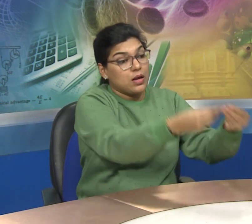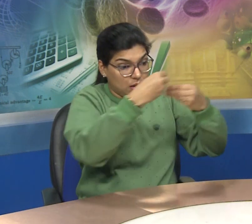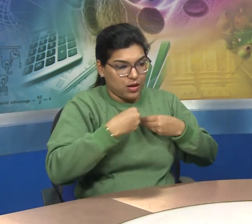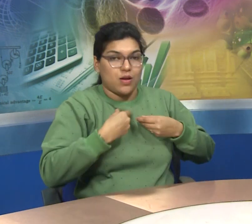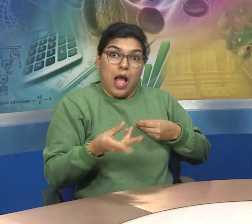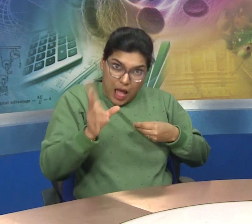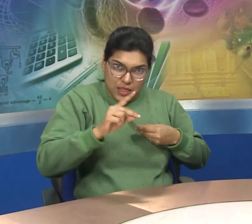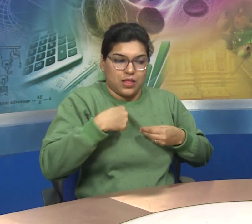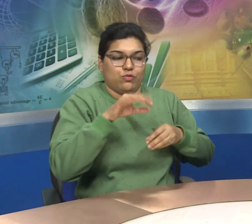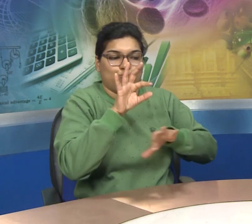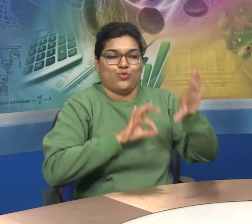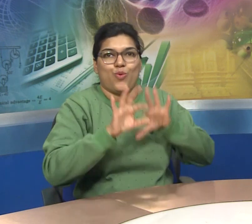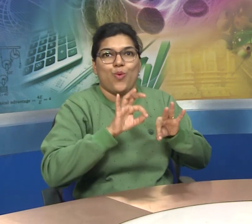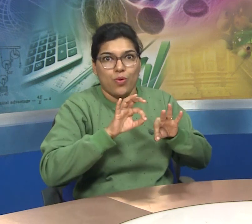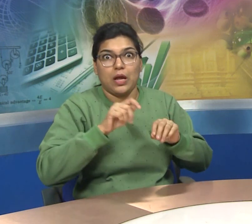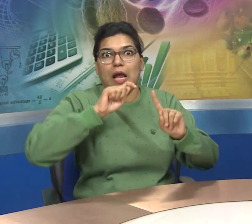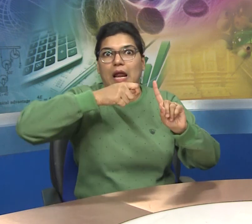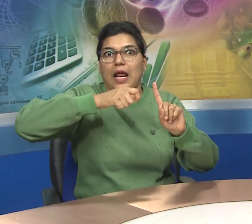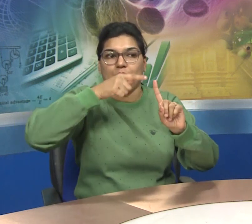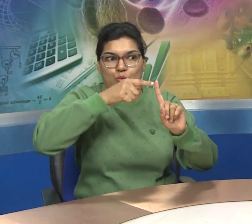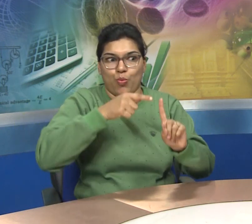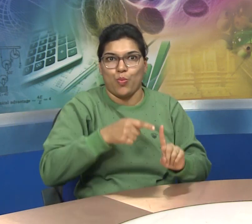So from primary to secondary, then secondary to tertiary,